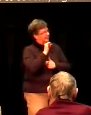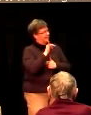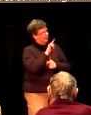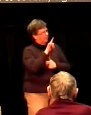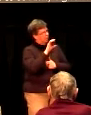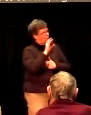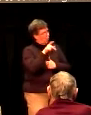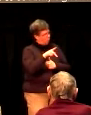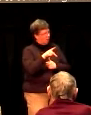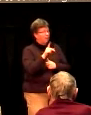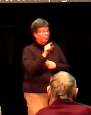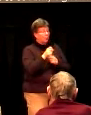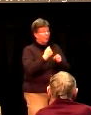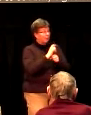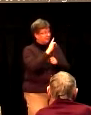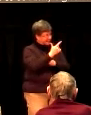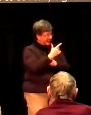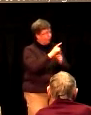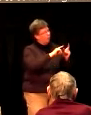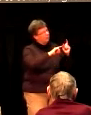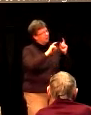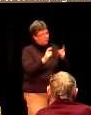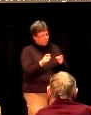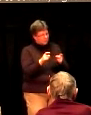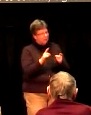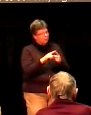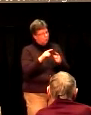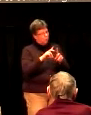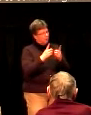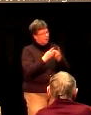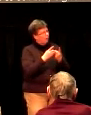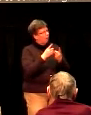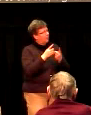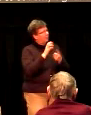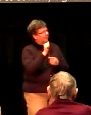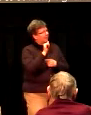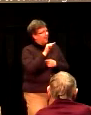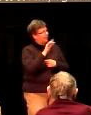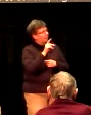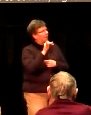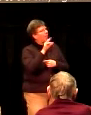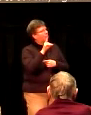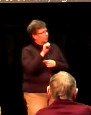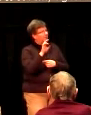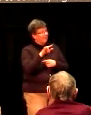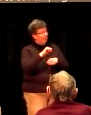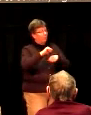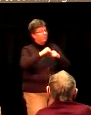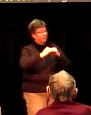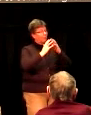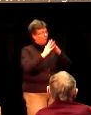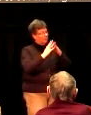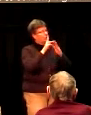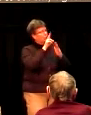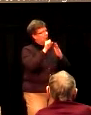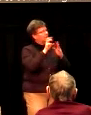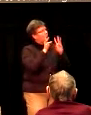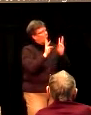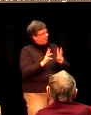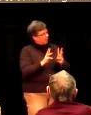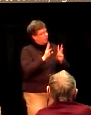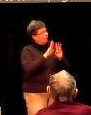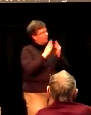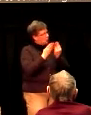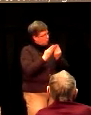And about 20 years later, that was turned over to the Department of Agriculture, and that was the formation of the U.S. Weather Bureau, which will become the National